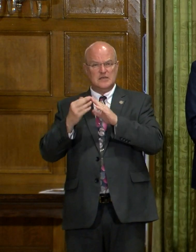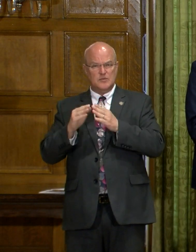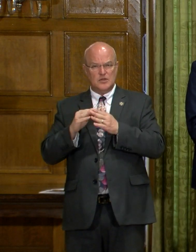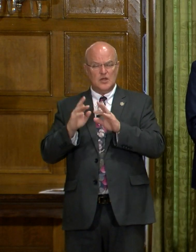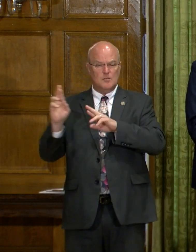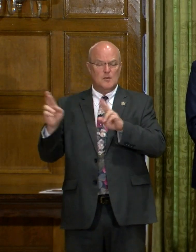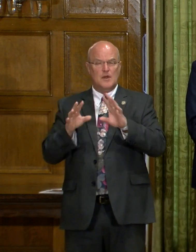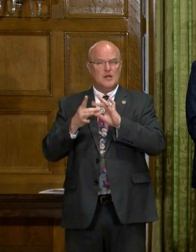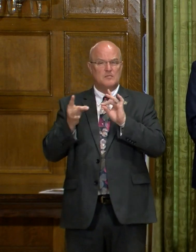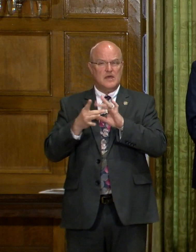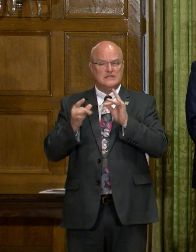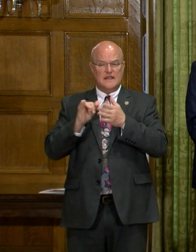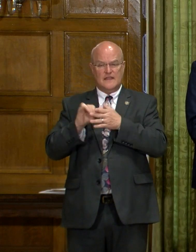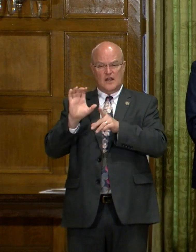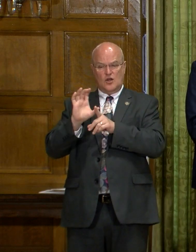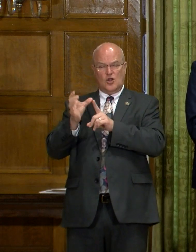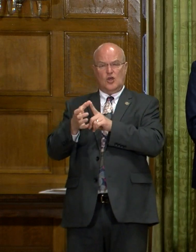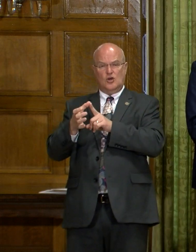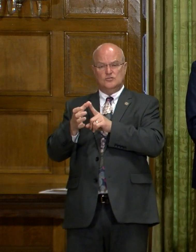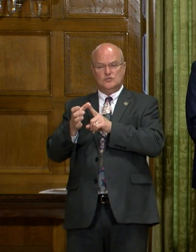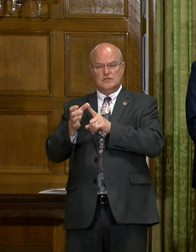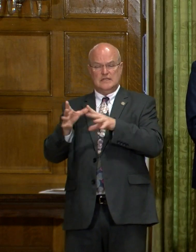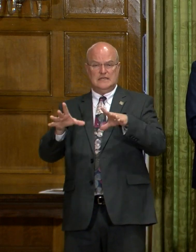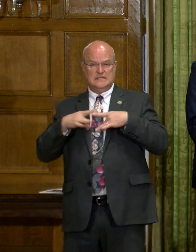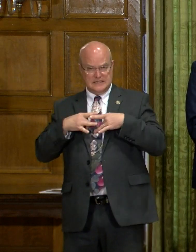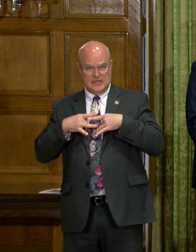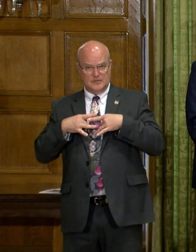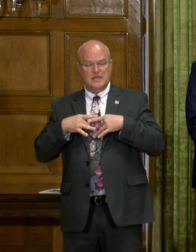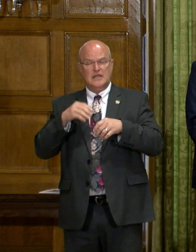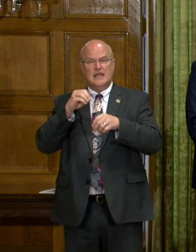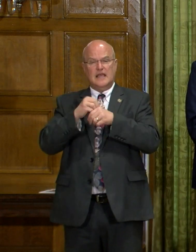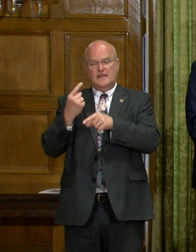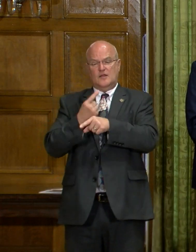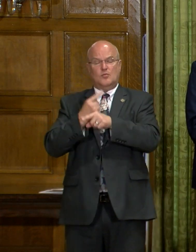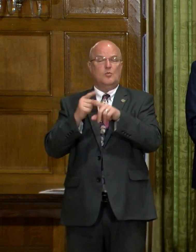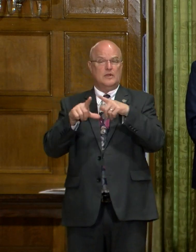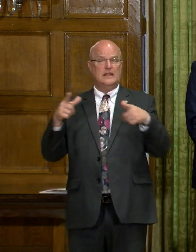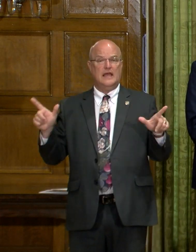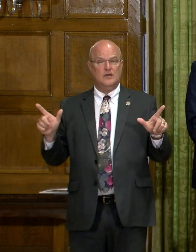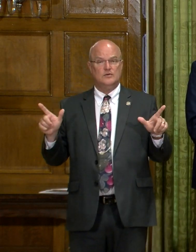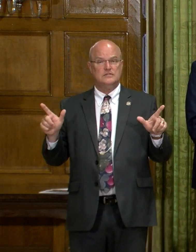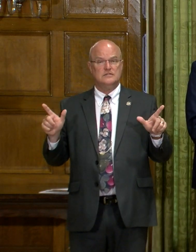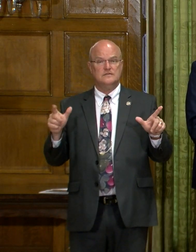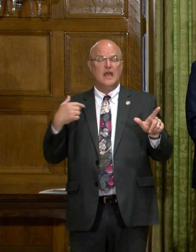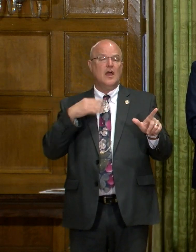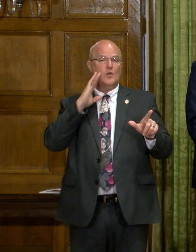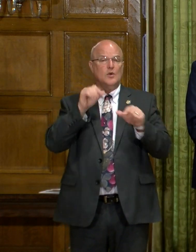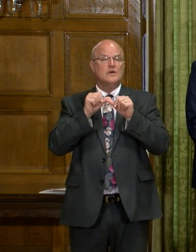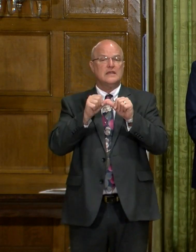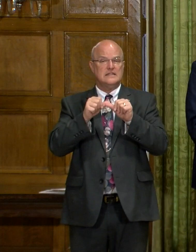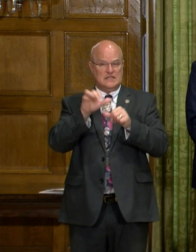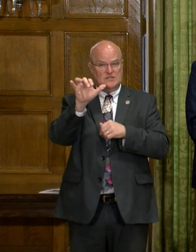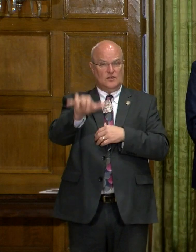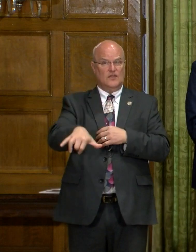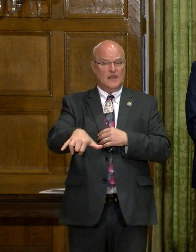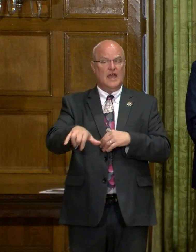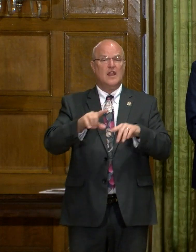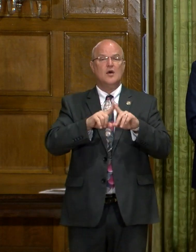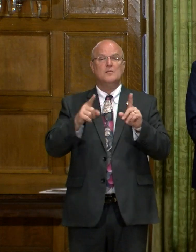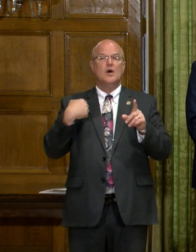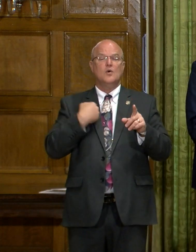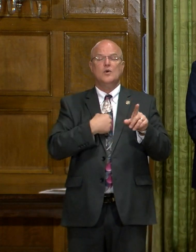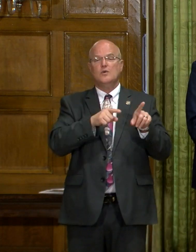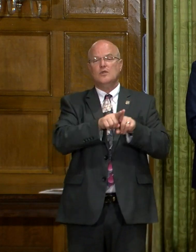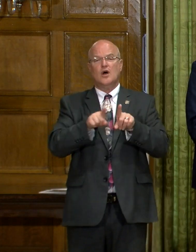are culturally adapted and in the appropriate language, and we'll continue to do that. But